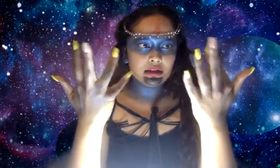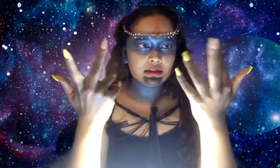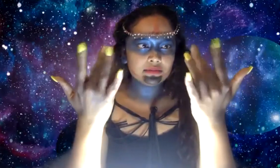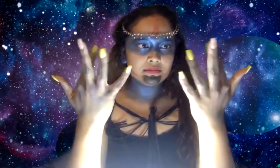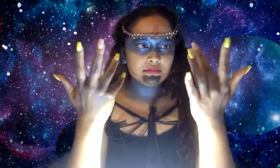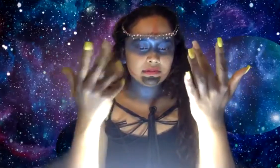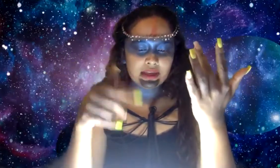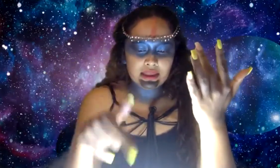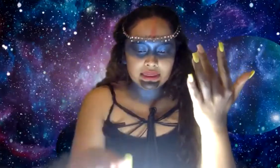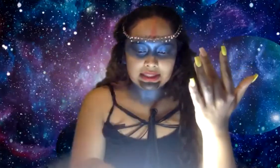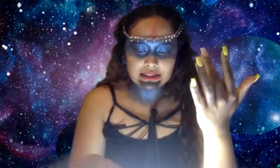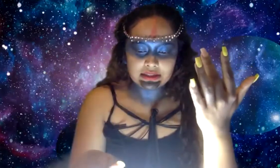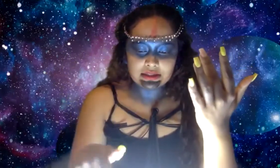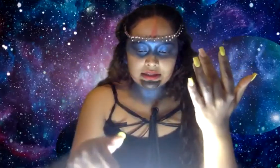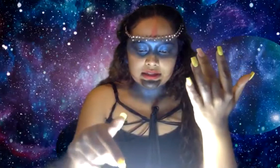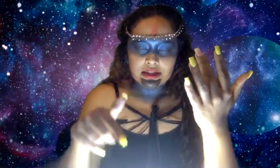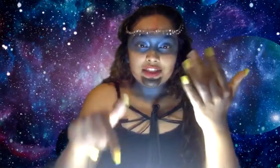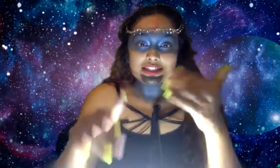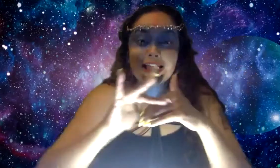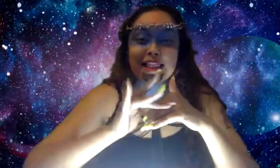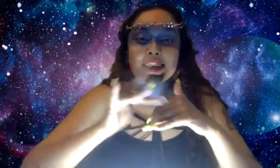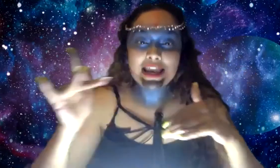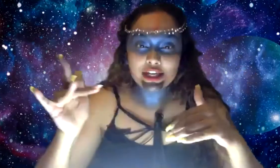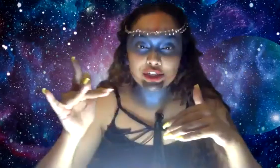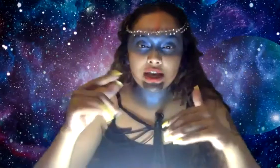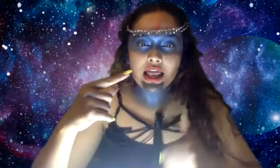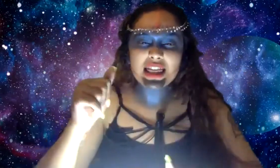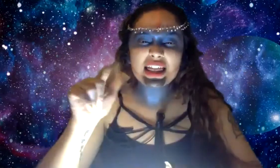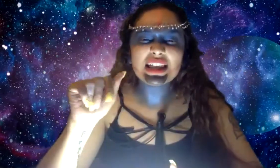I kept looking at my hands and looking at the light.